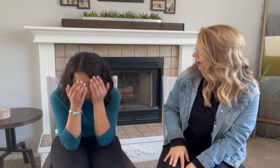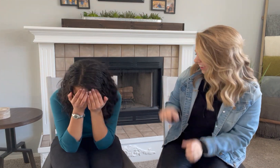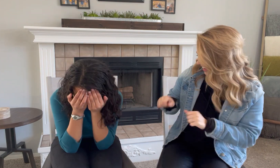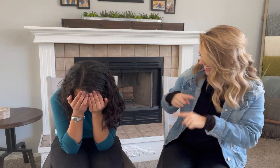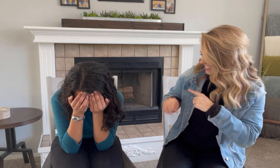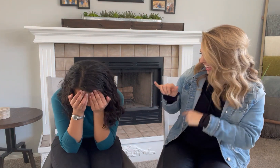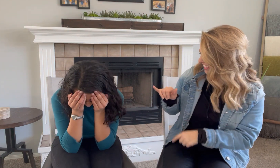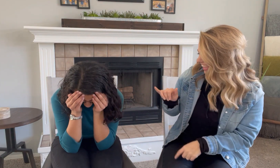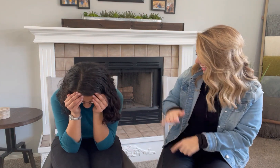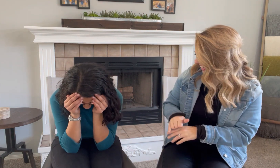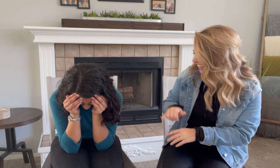Can I sign that?